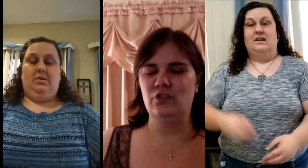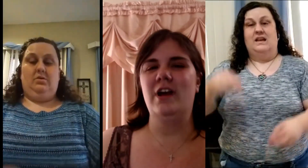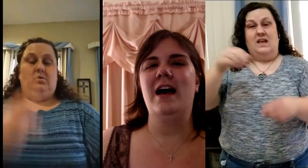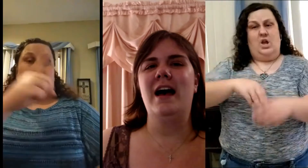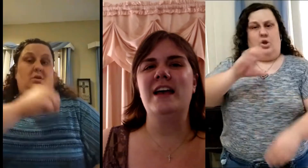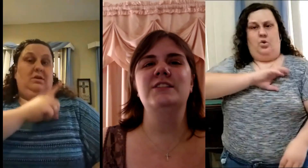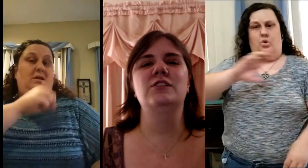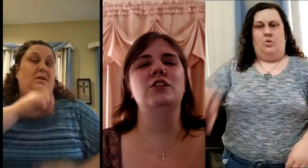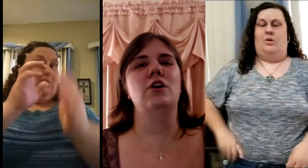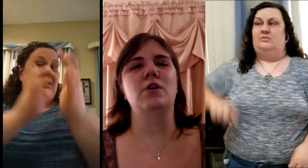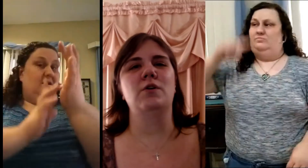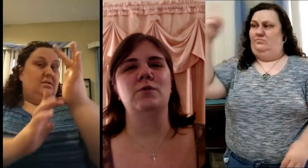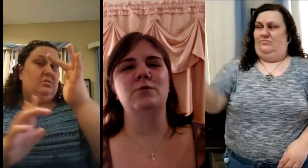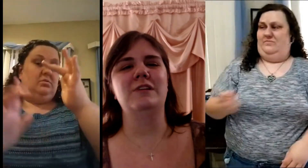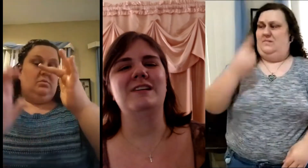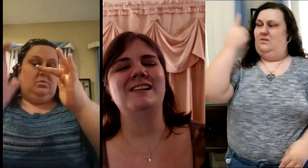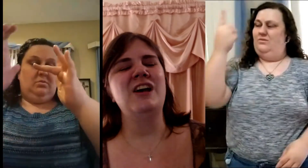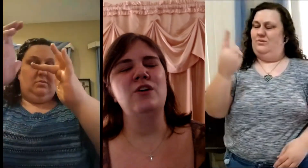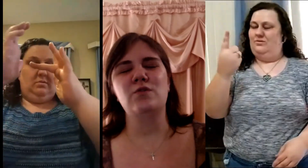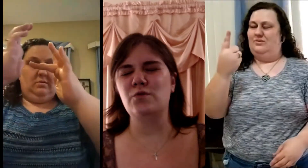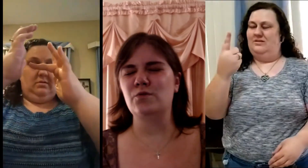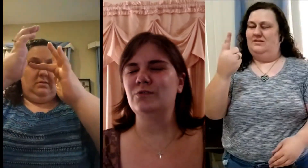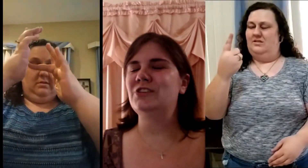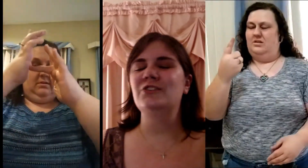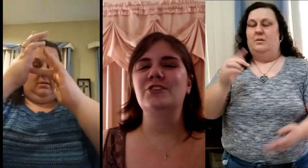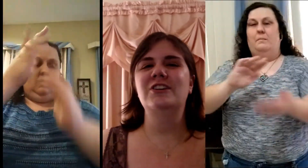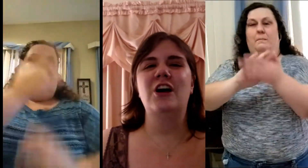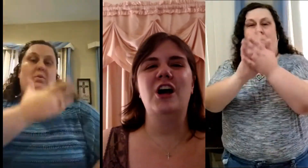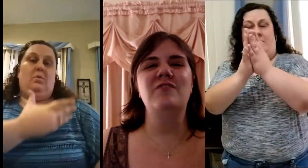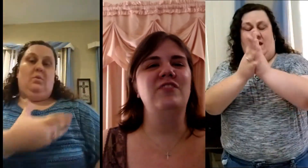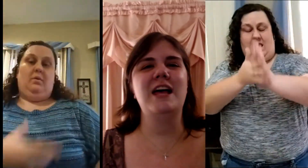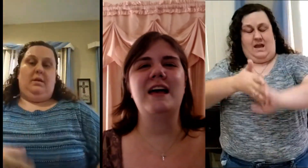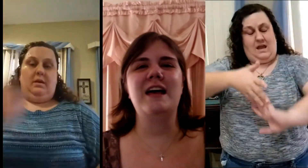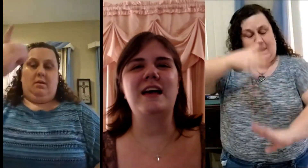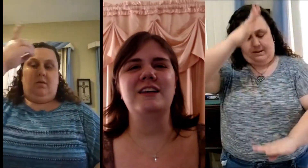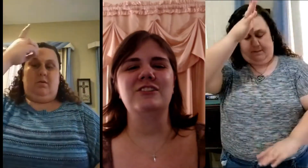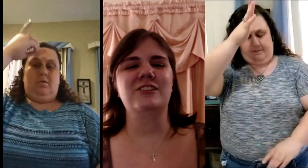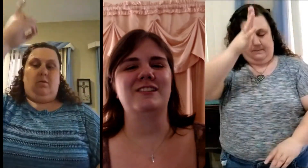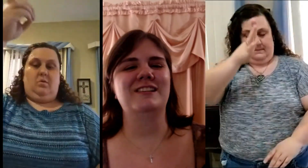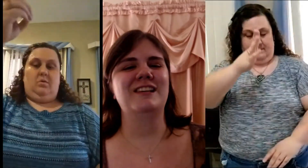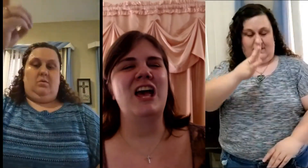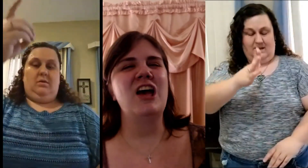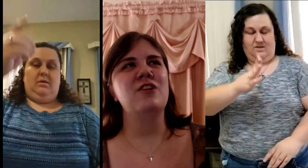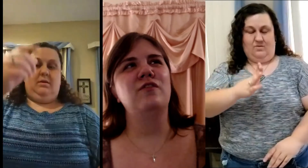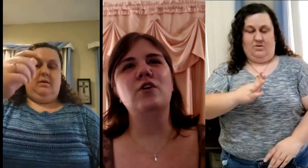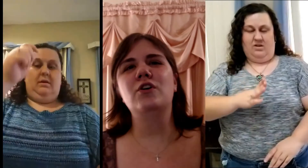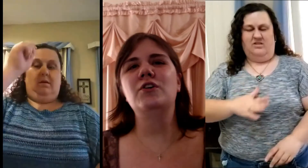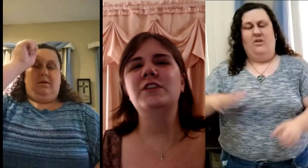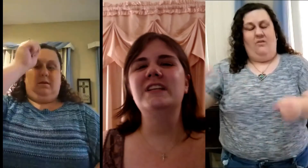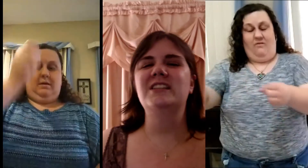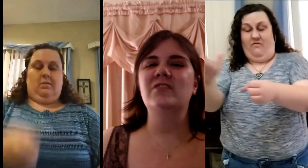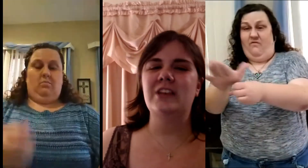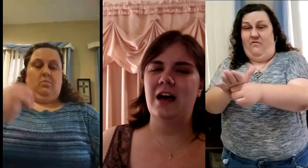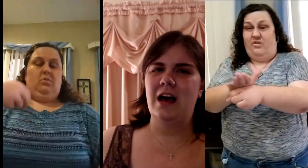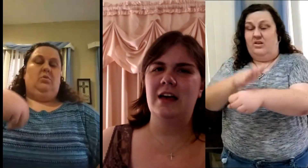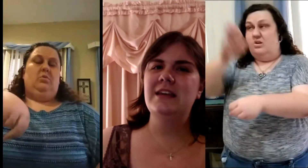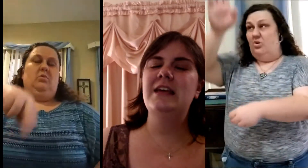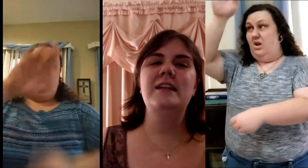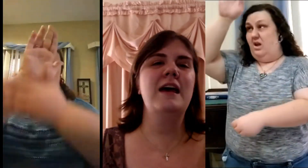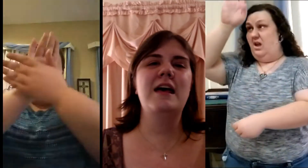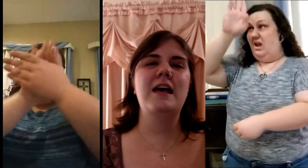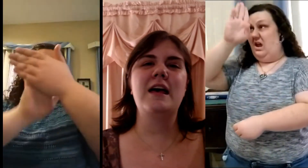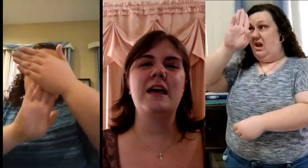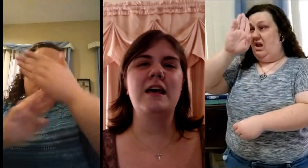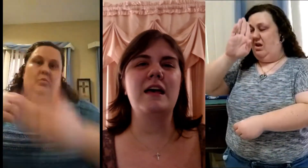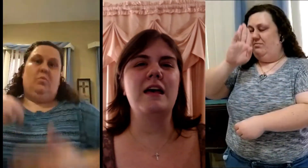In Christ alone, who took on flesh, fullness of God